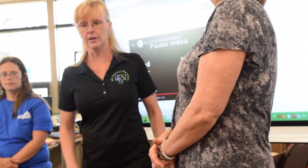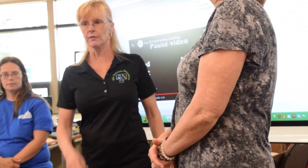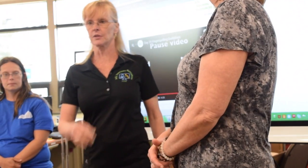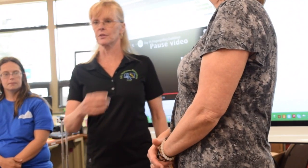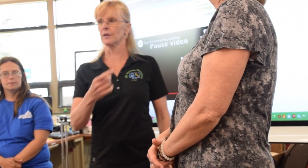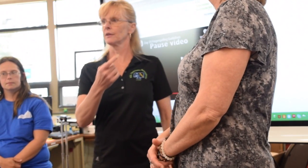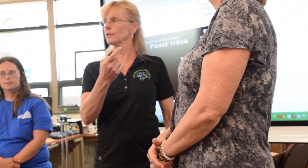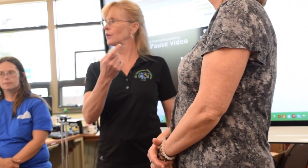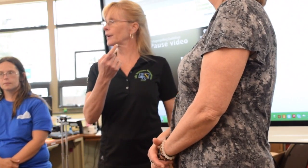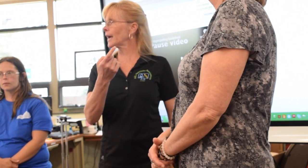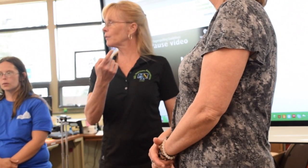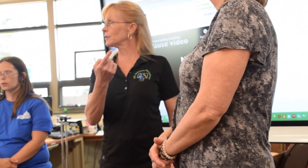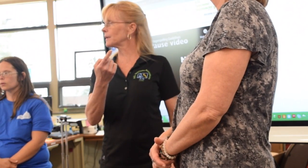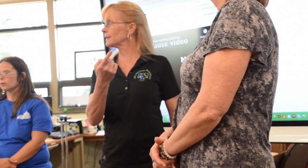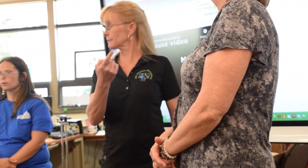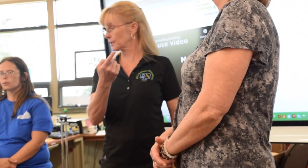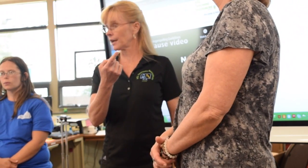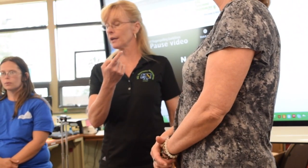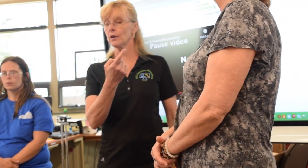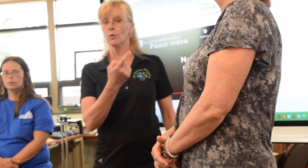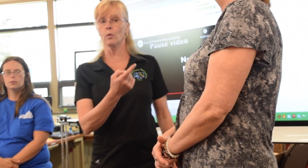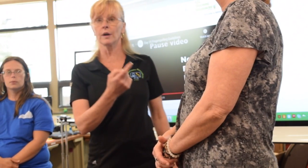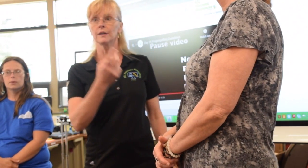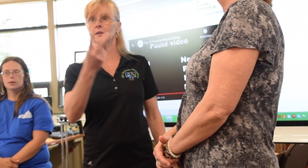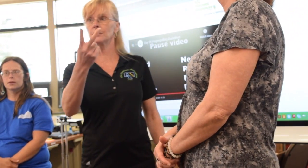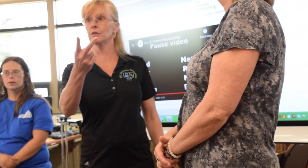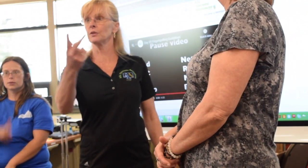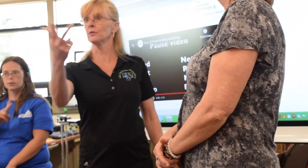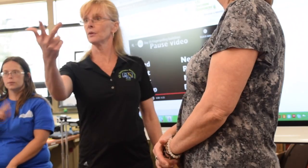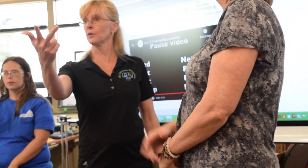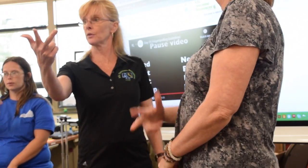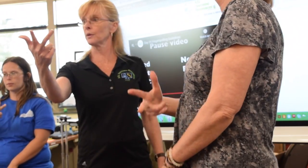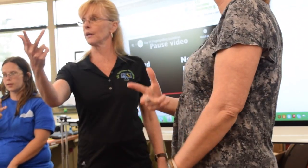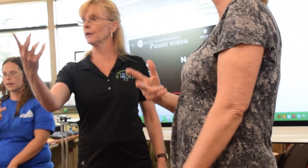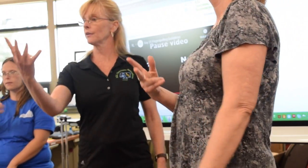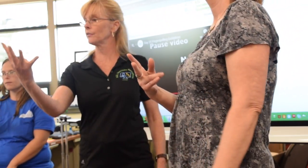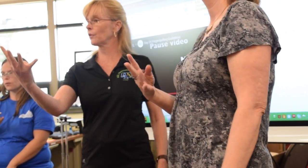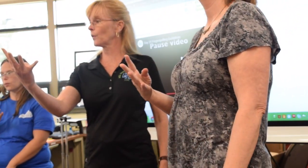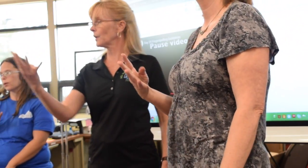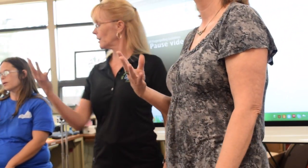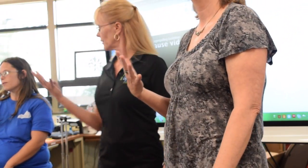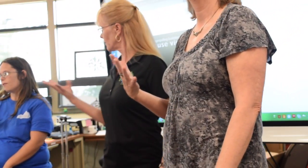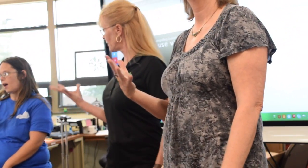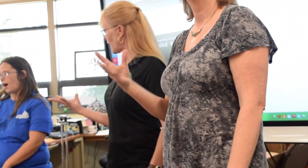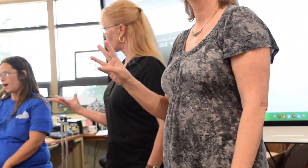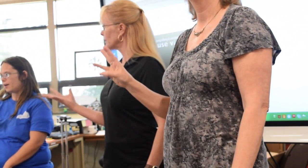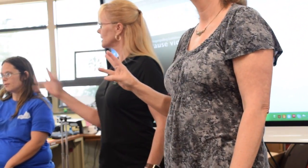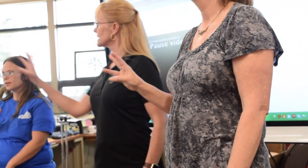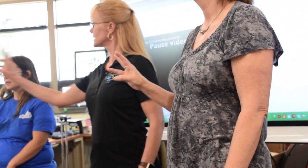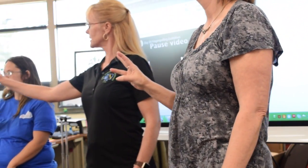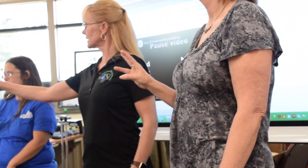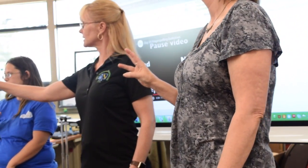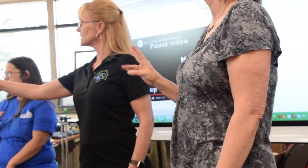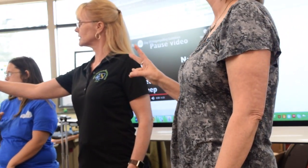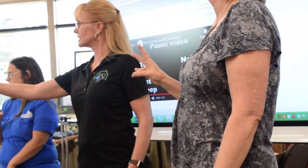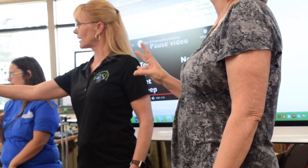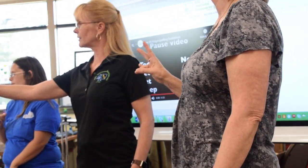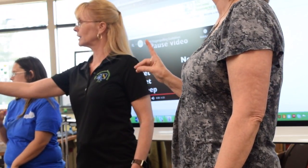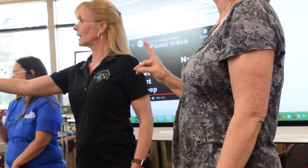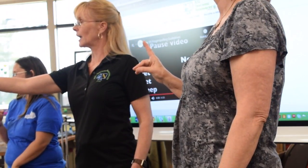where I started. Y'all count with me, okay? 1, 2, 3, 4, 5, 6, 7,